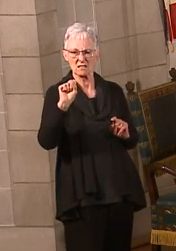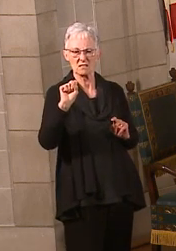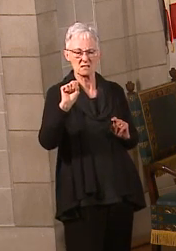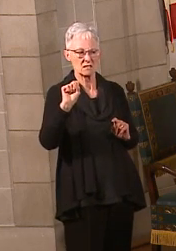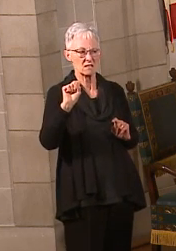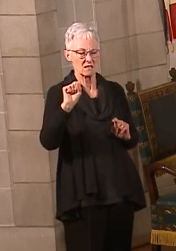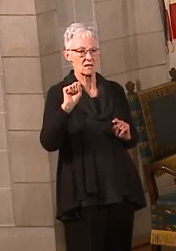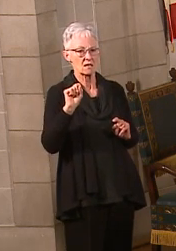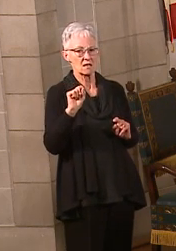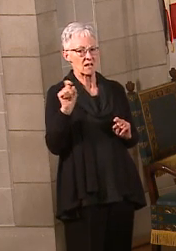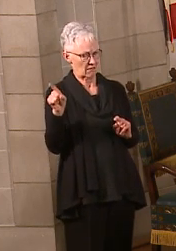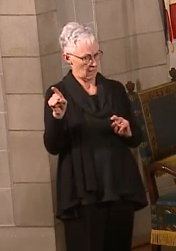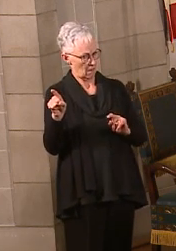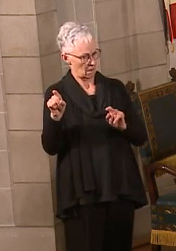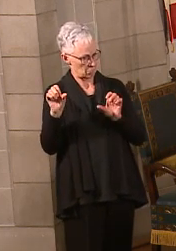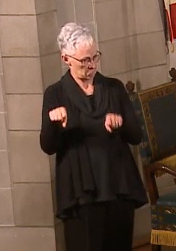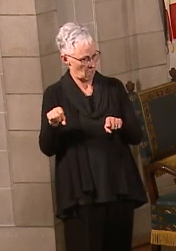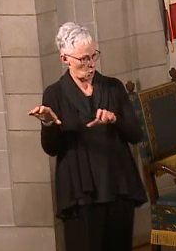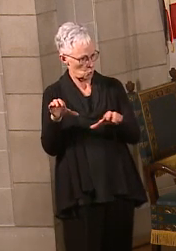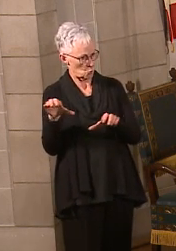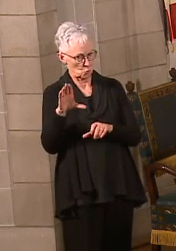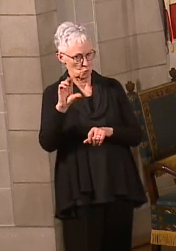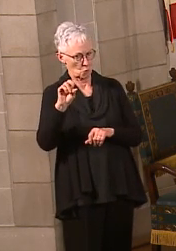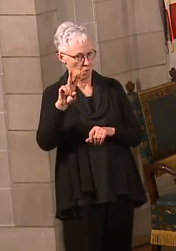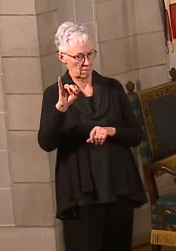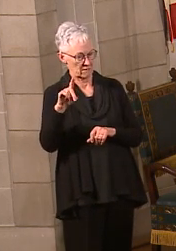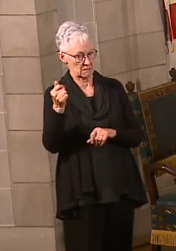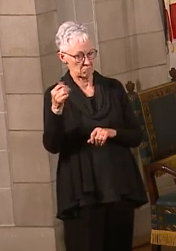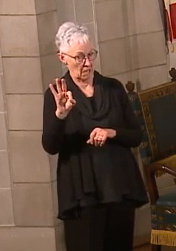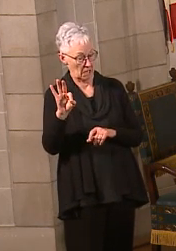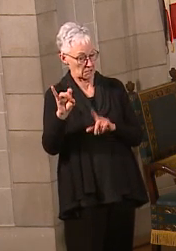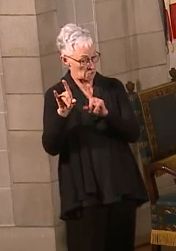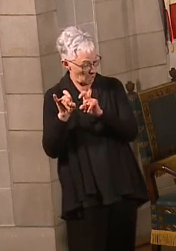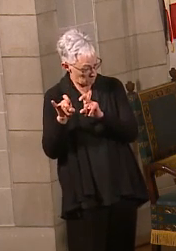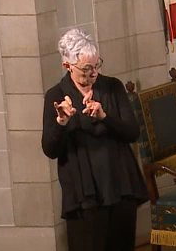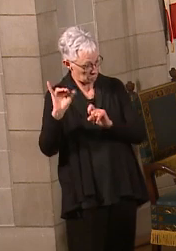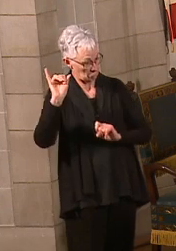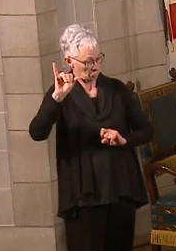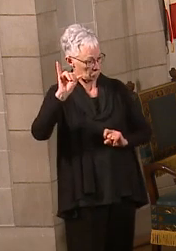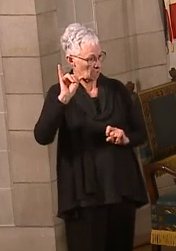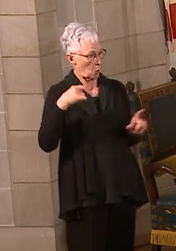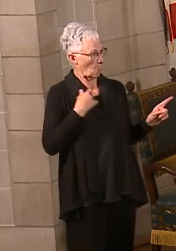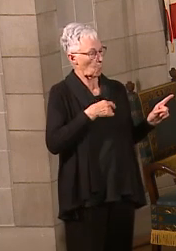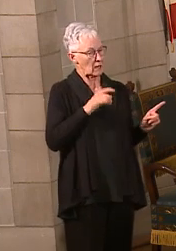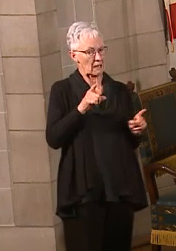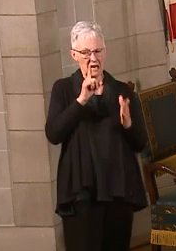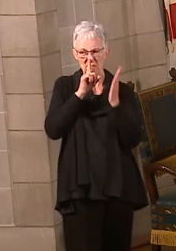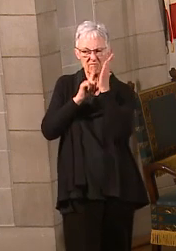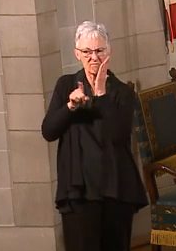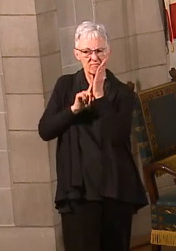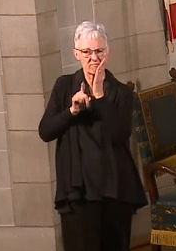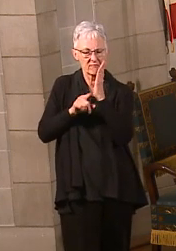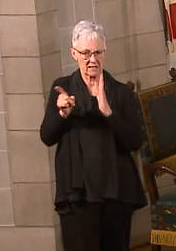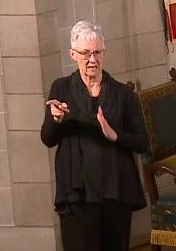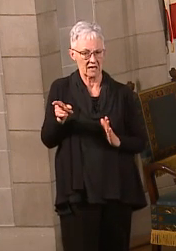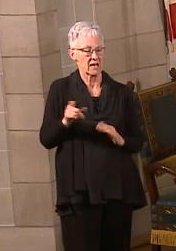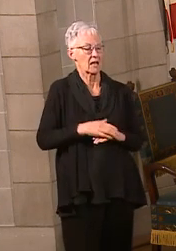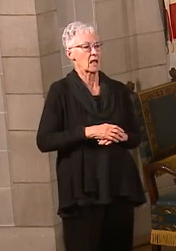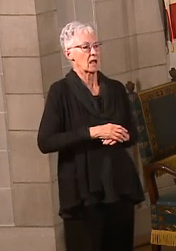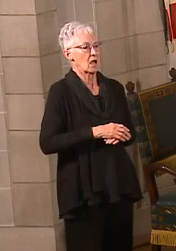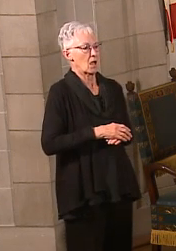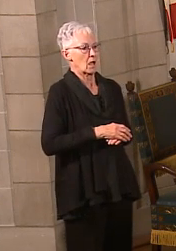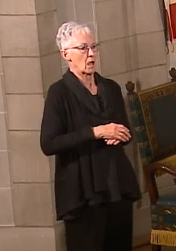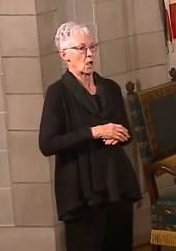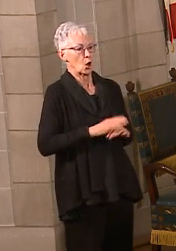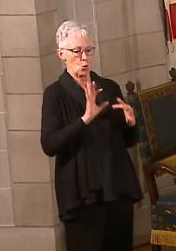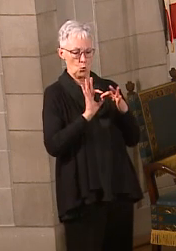to take a look at that as well and kind of see what's going on there. I think, again, the issue we have in testing is not that we don't